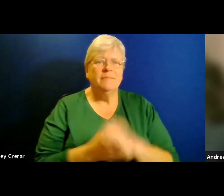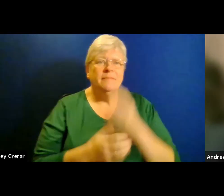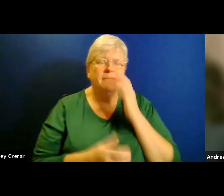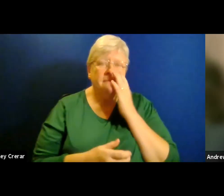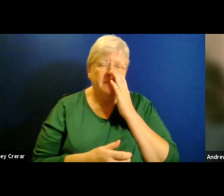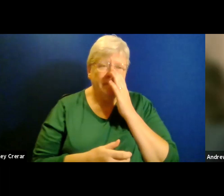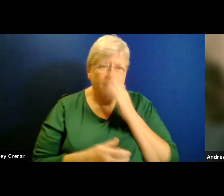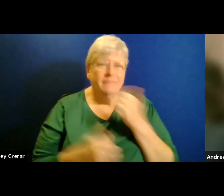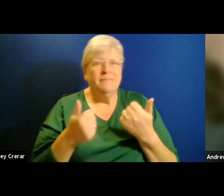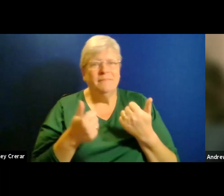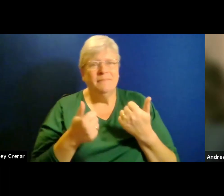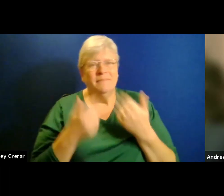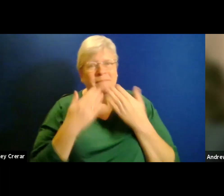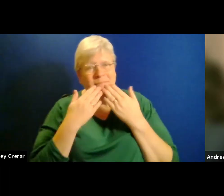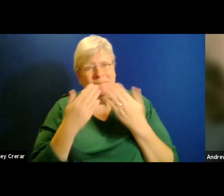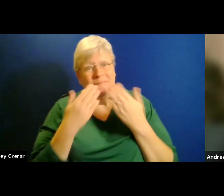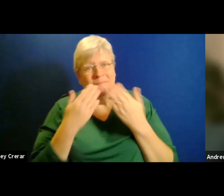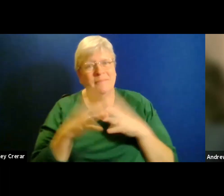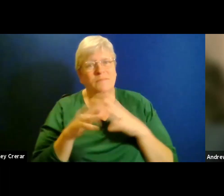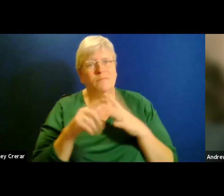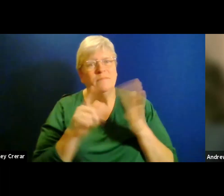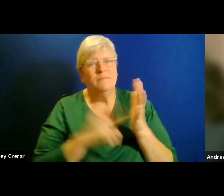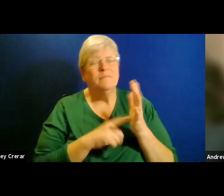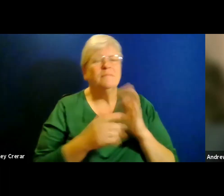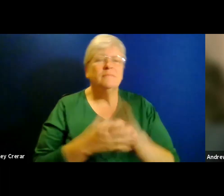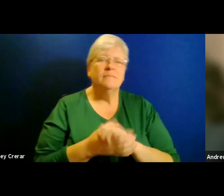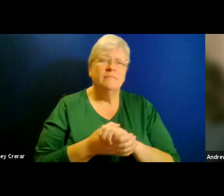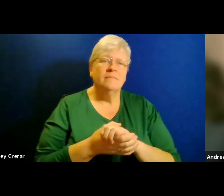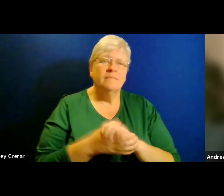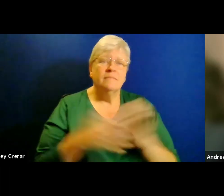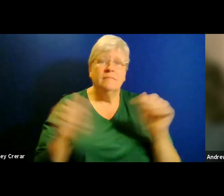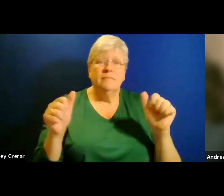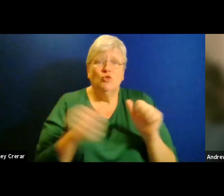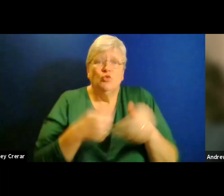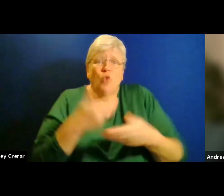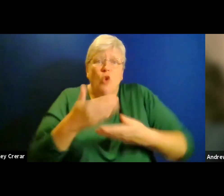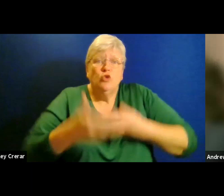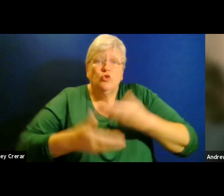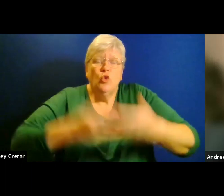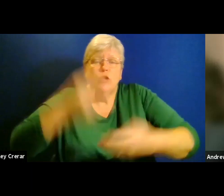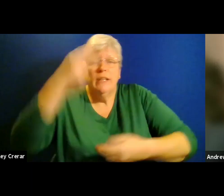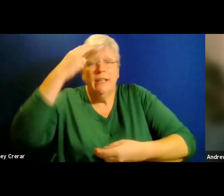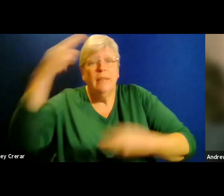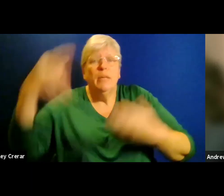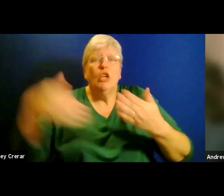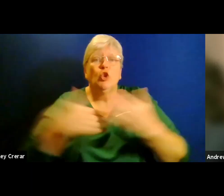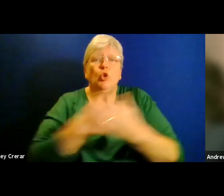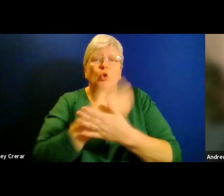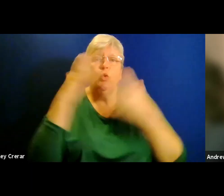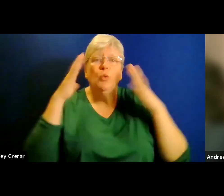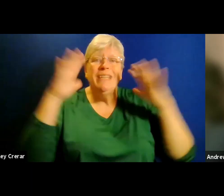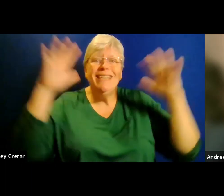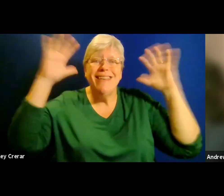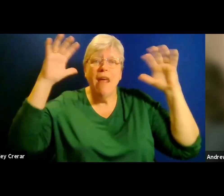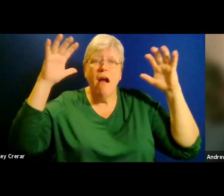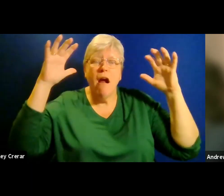Hello, thank you very much, Will. This short story is called New Deer. It's about a